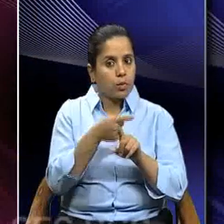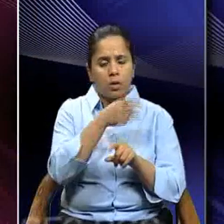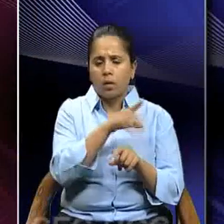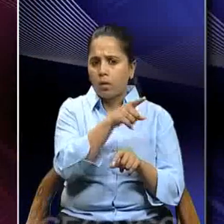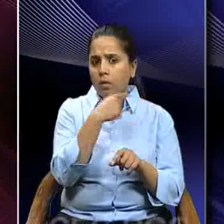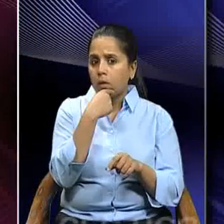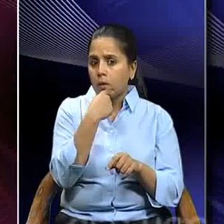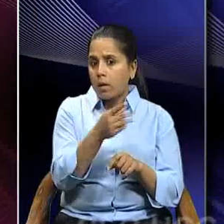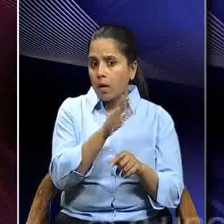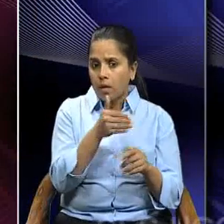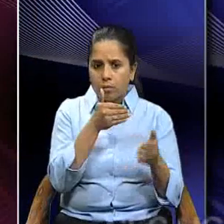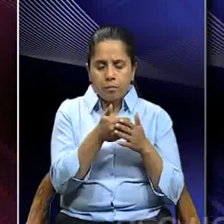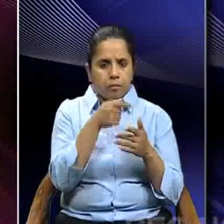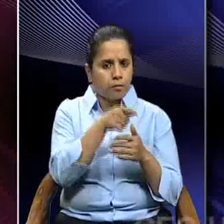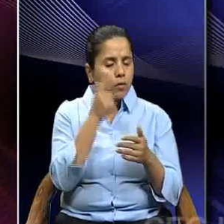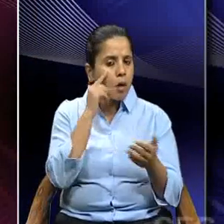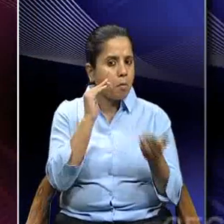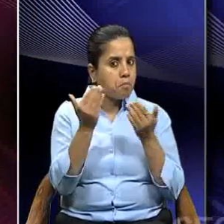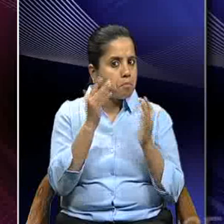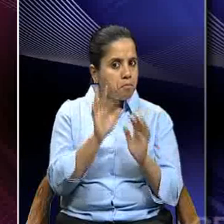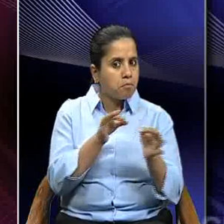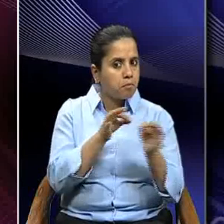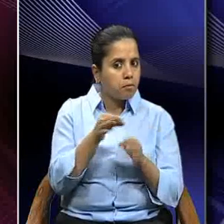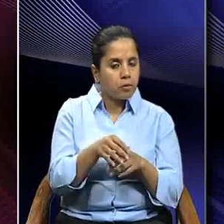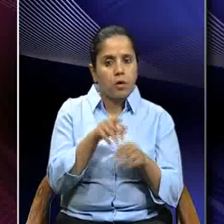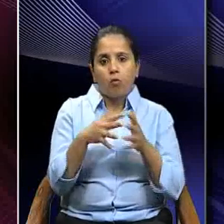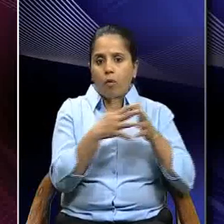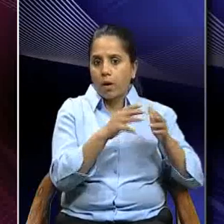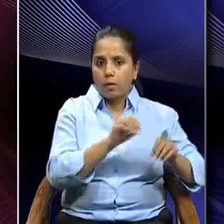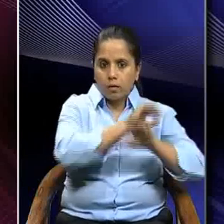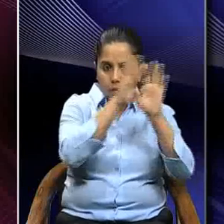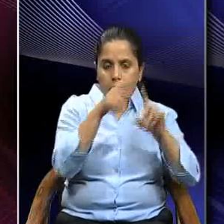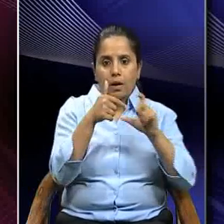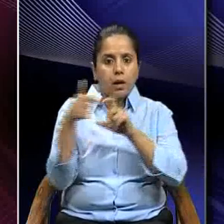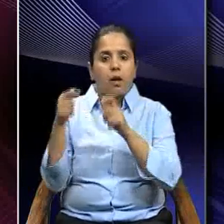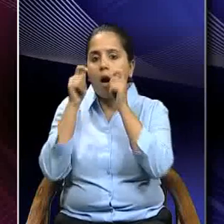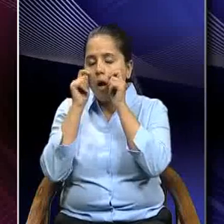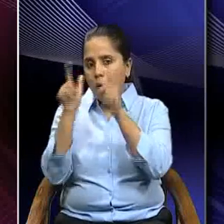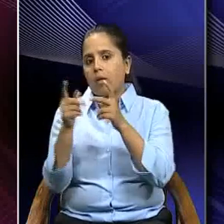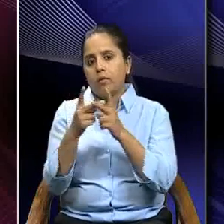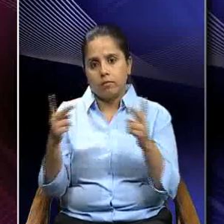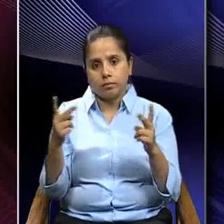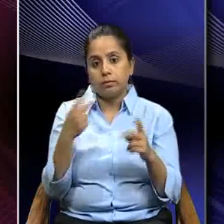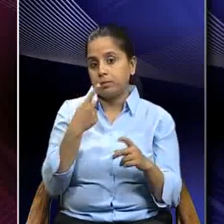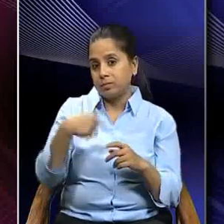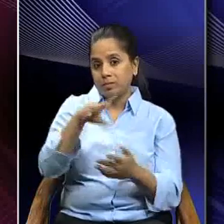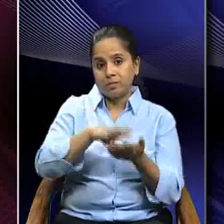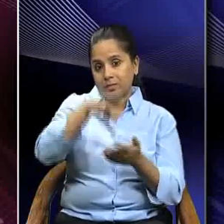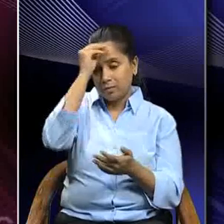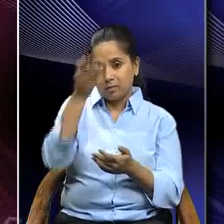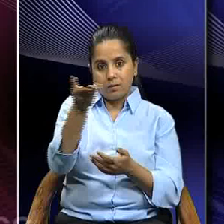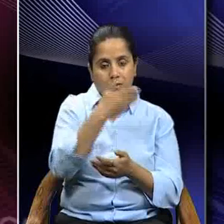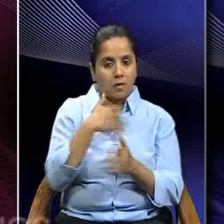very apt comparison between the Western Enlightenment and Eastern Awakening. So my dear learners, here we